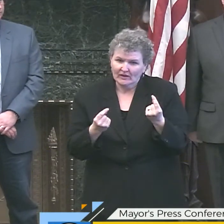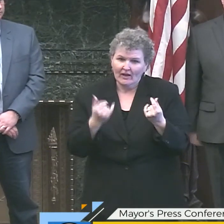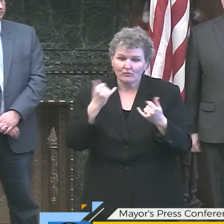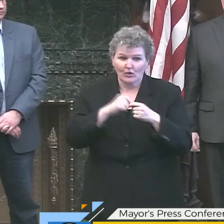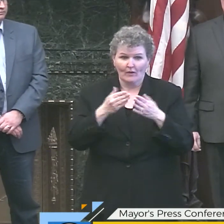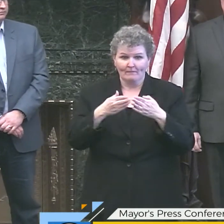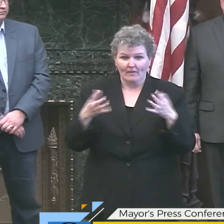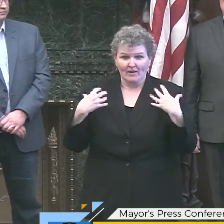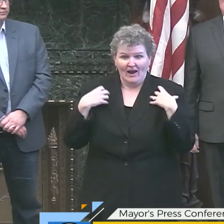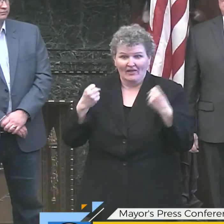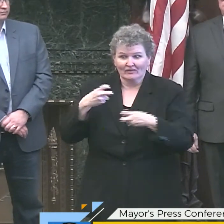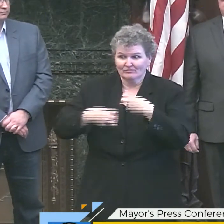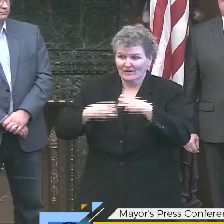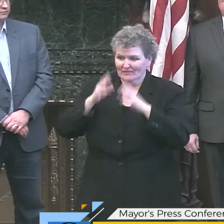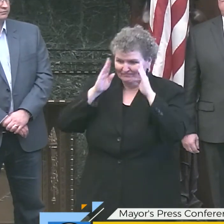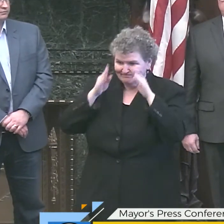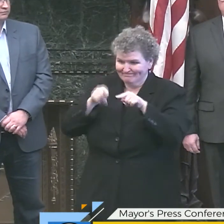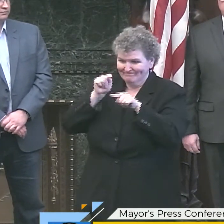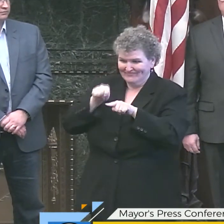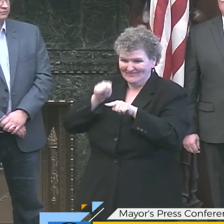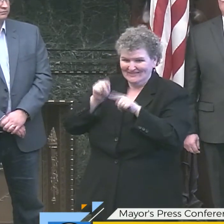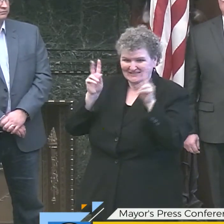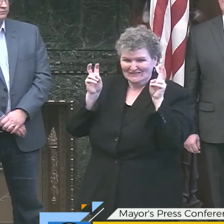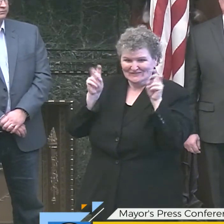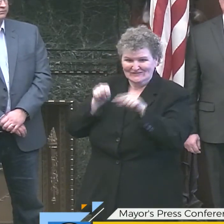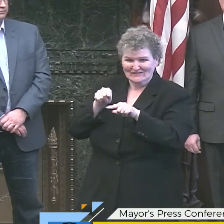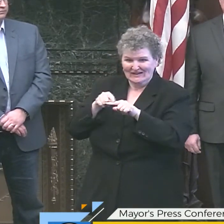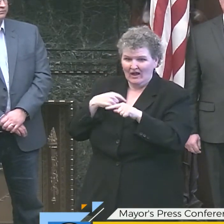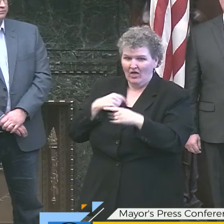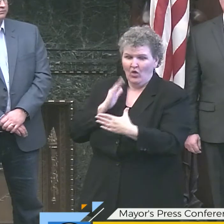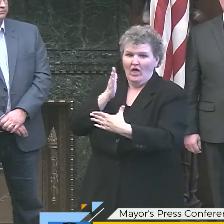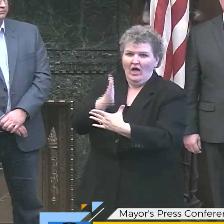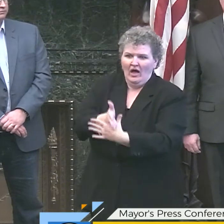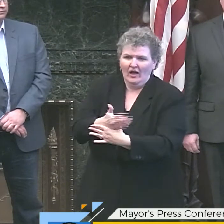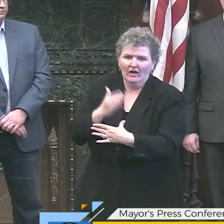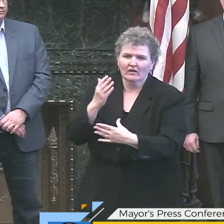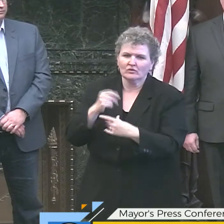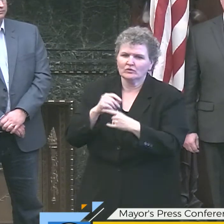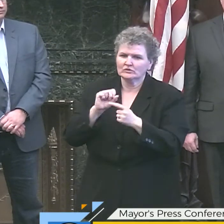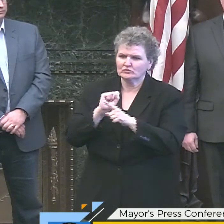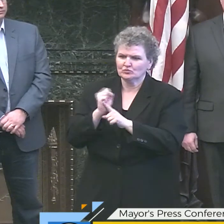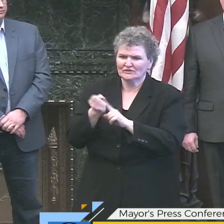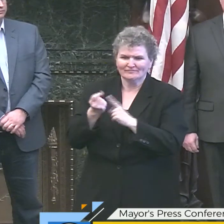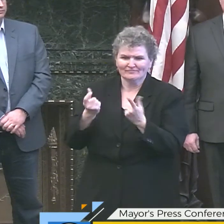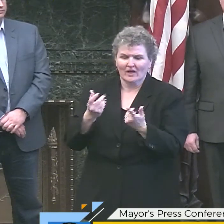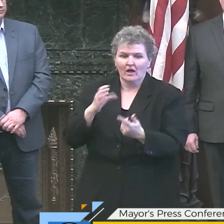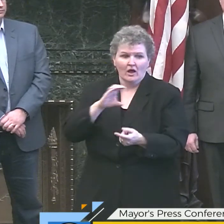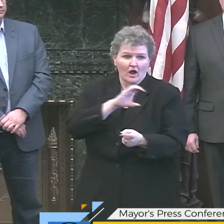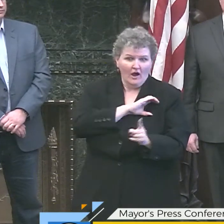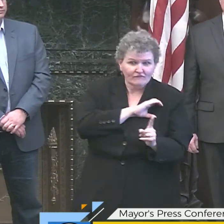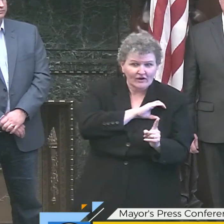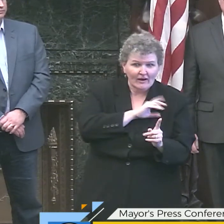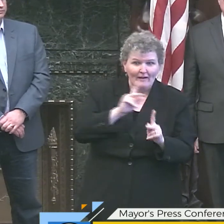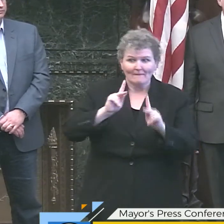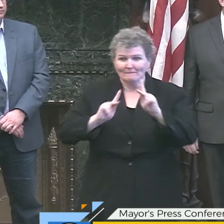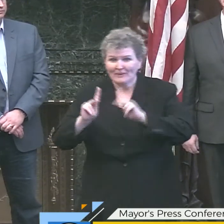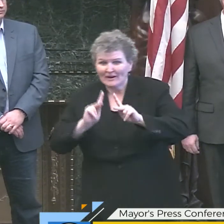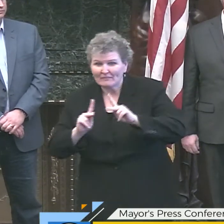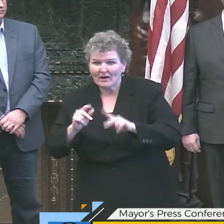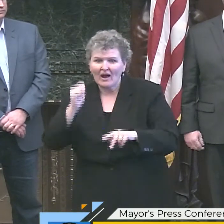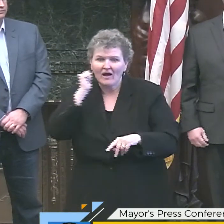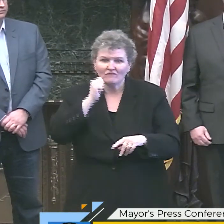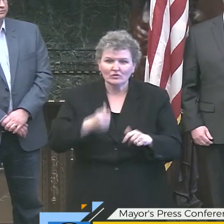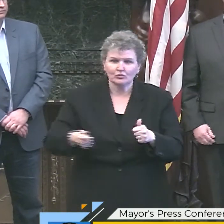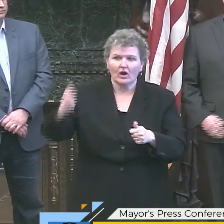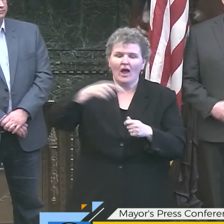to make sure that we don't interject in situations that will put either our officers or the citizens that we're providing the service to at